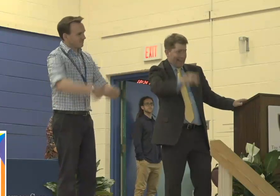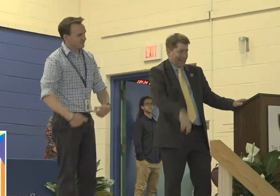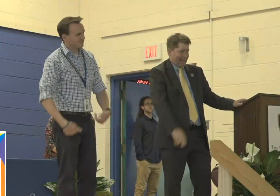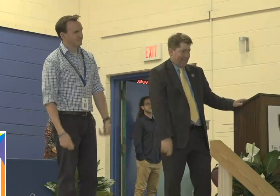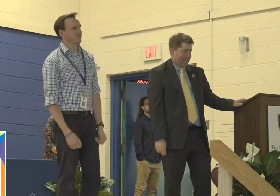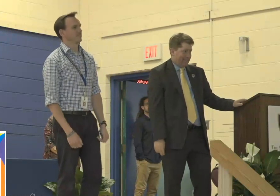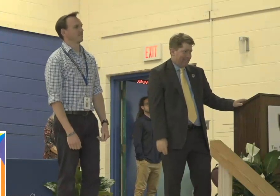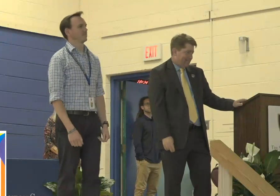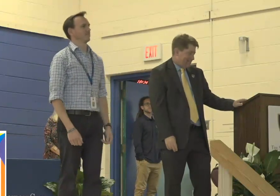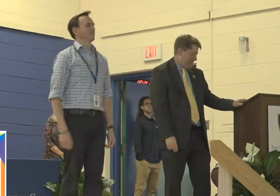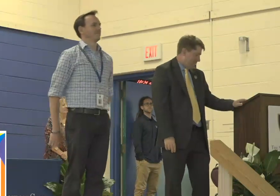Come on up, Stan.